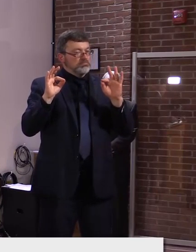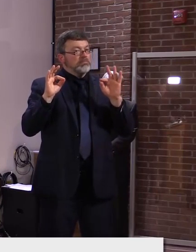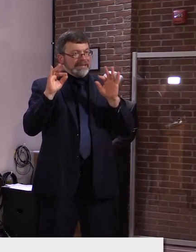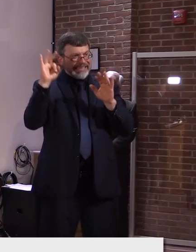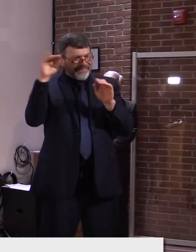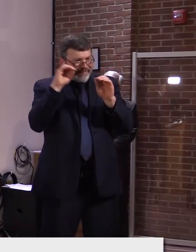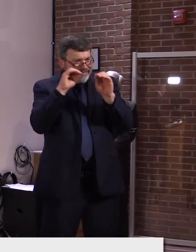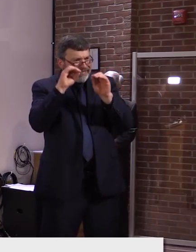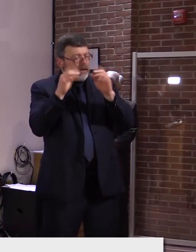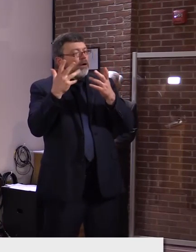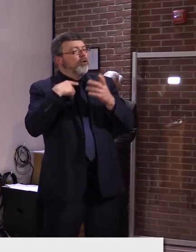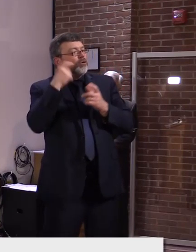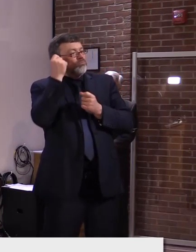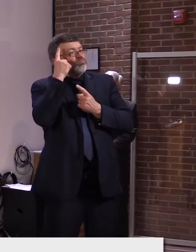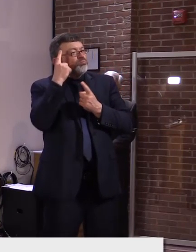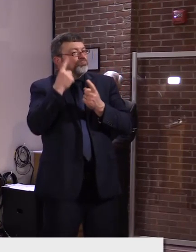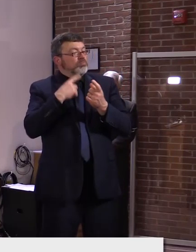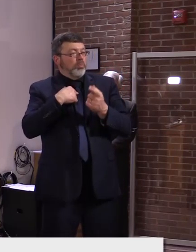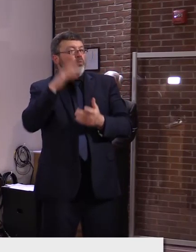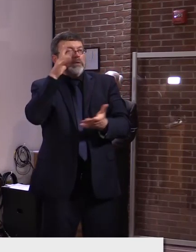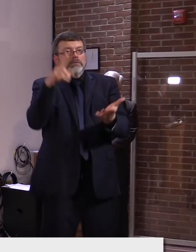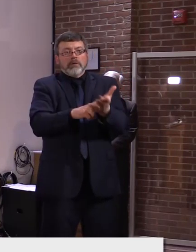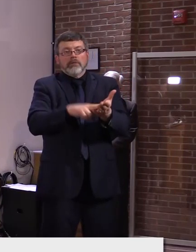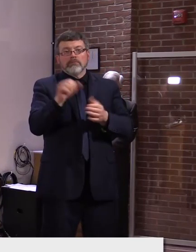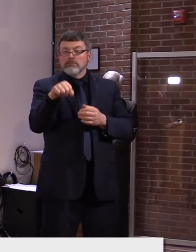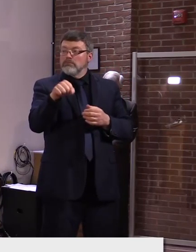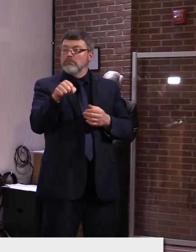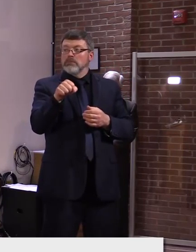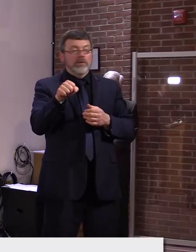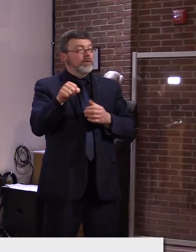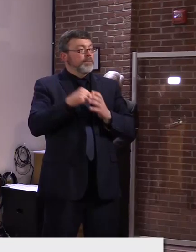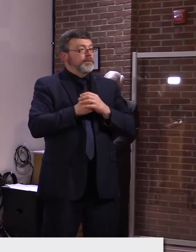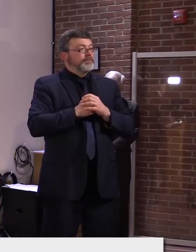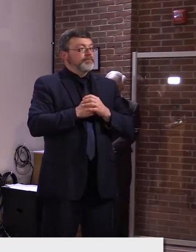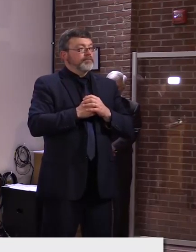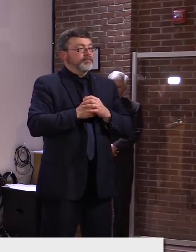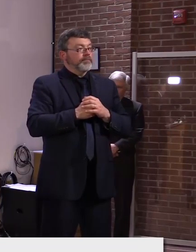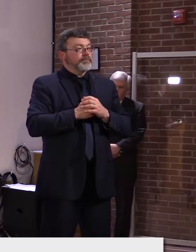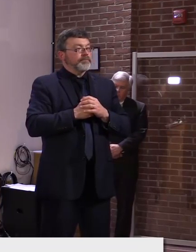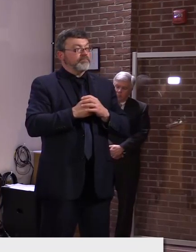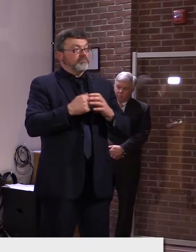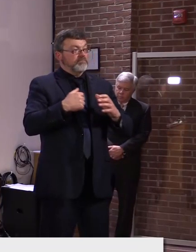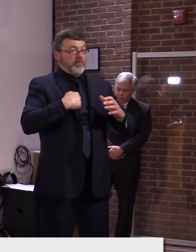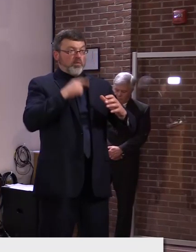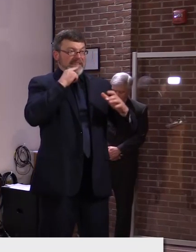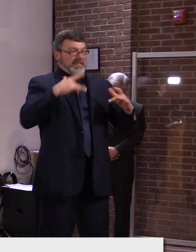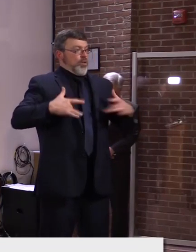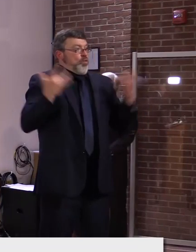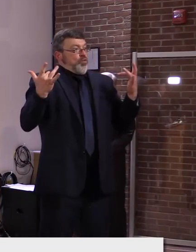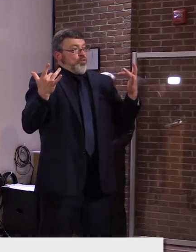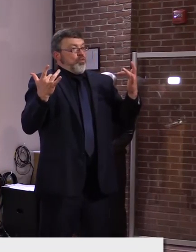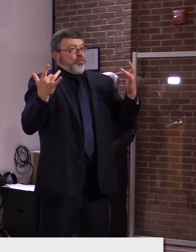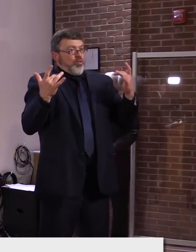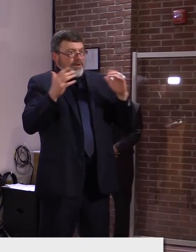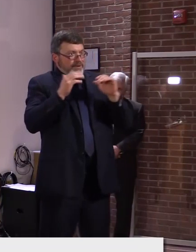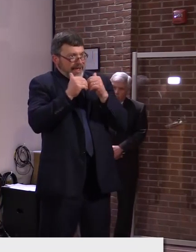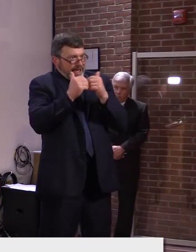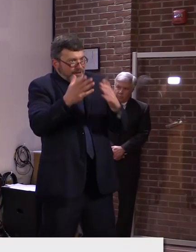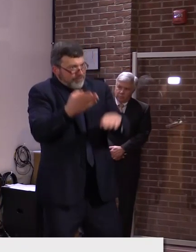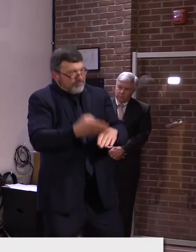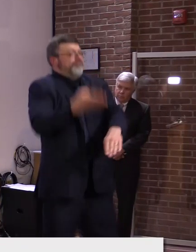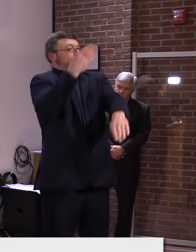met that request. So again, I think this is something we can work with, and I appreciate the